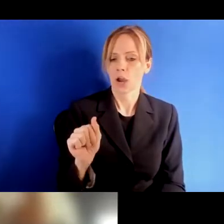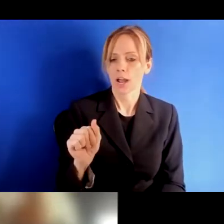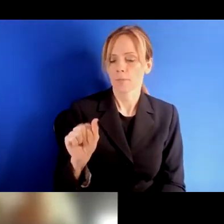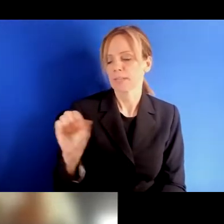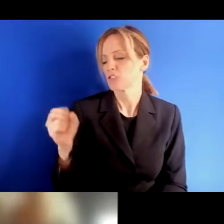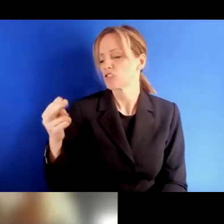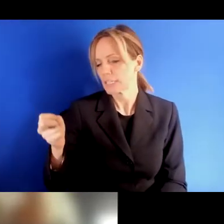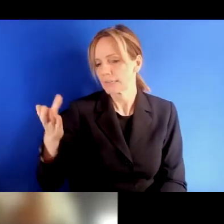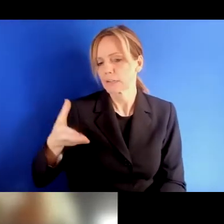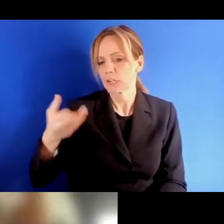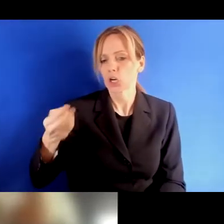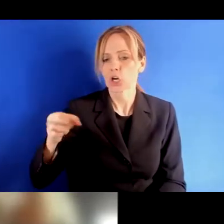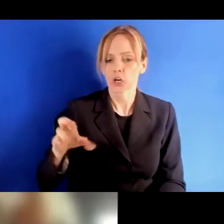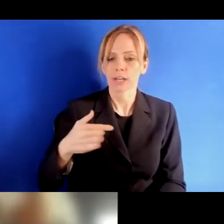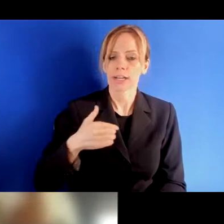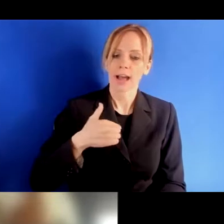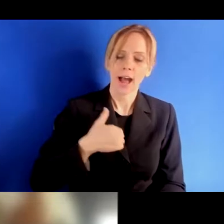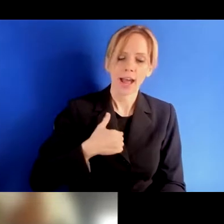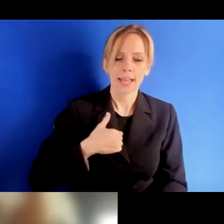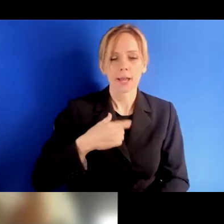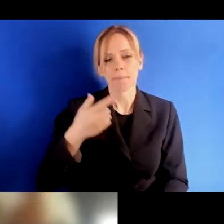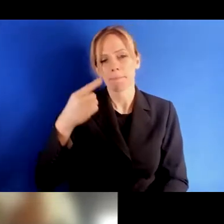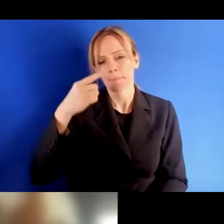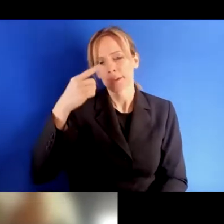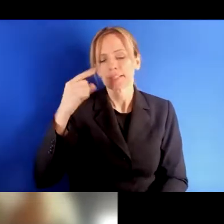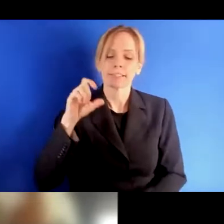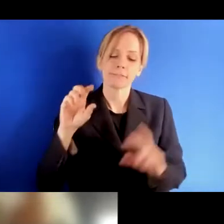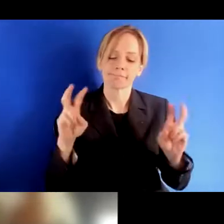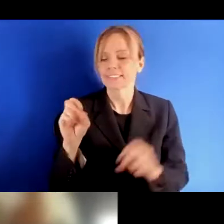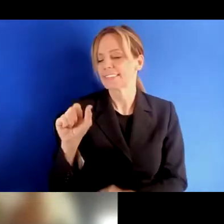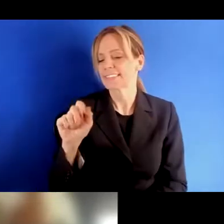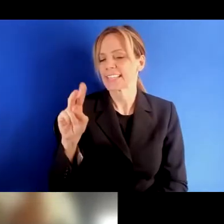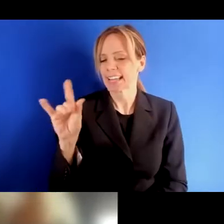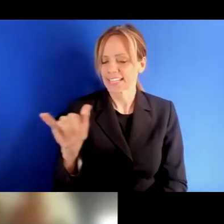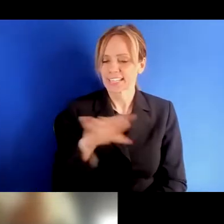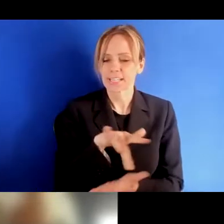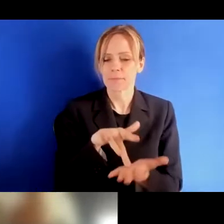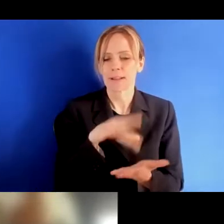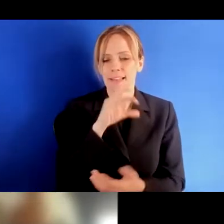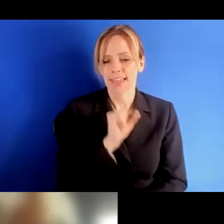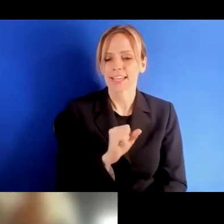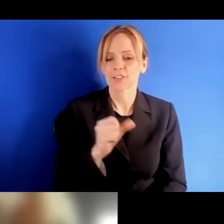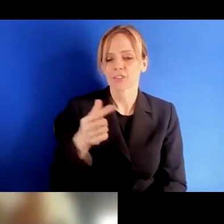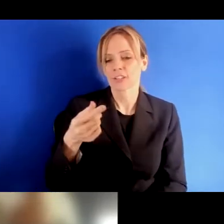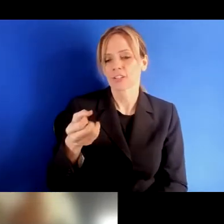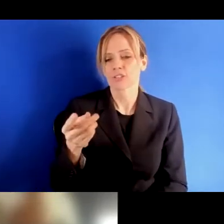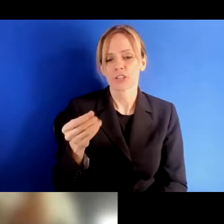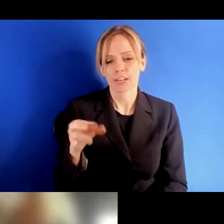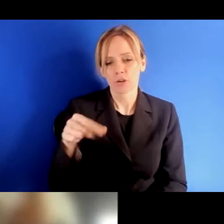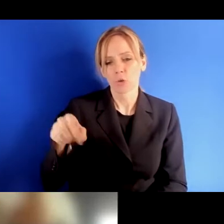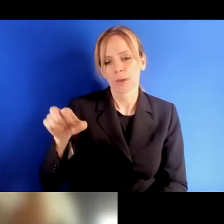a, sadly, middle-aged, genderqueer, disabled,